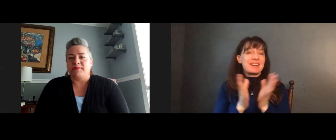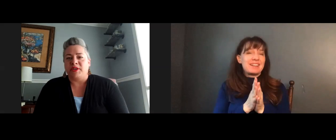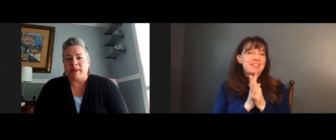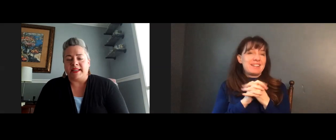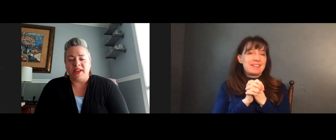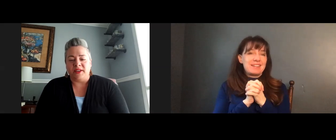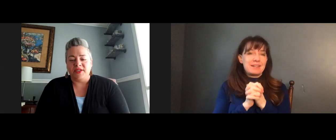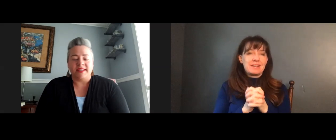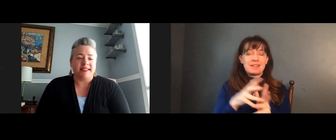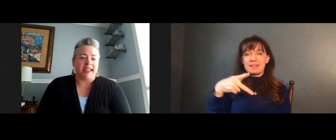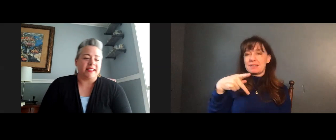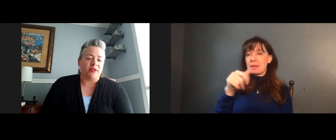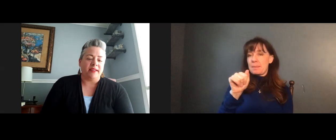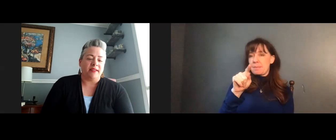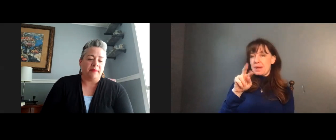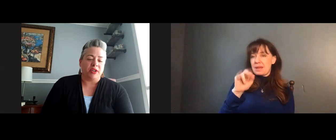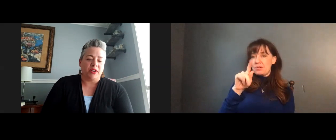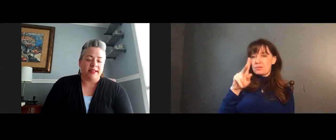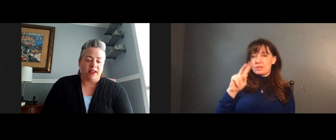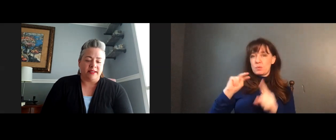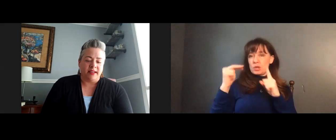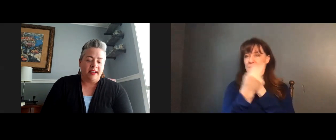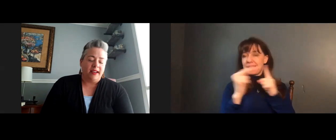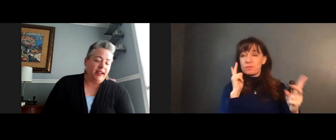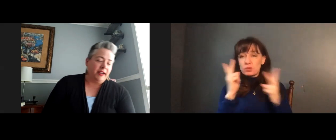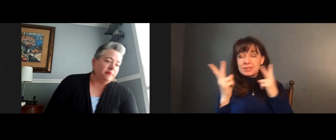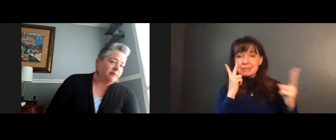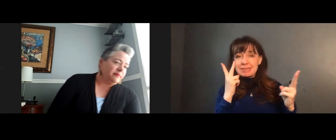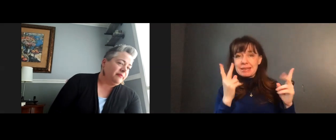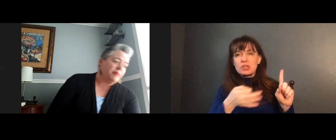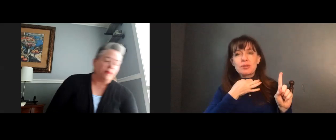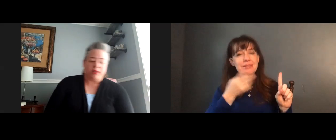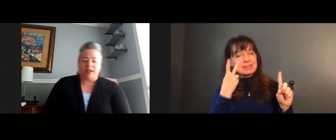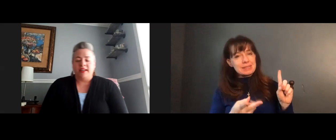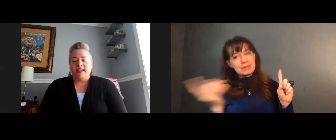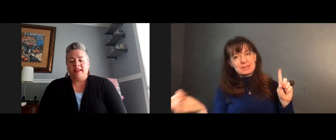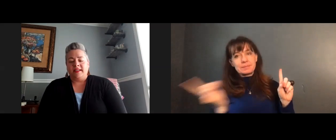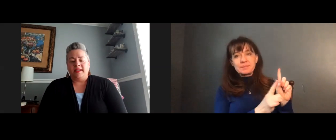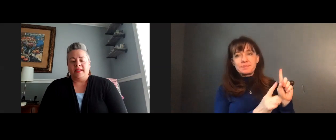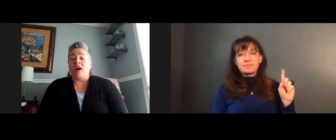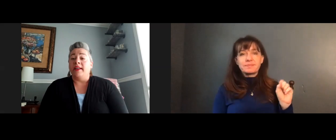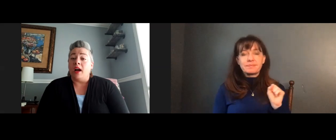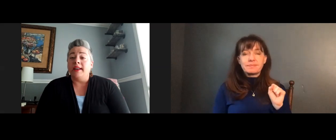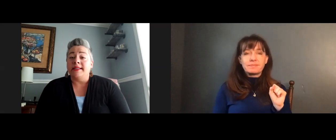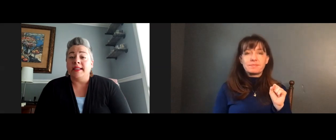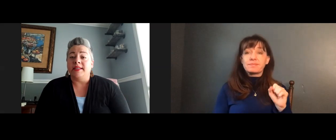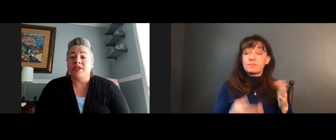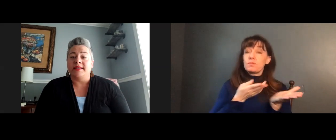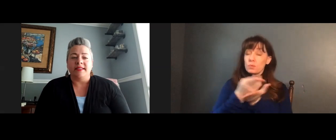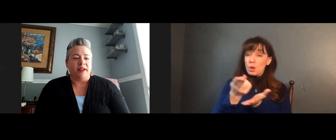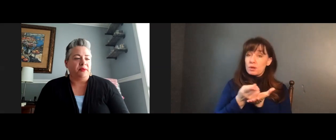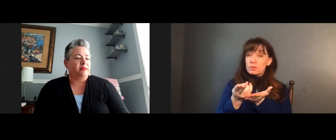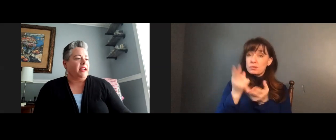patrick's perspective here in just a second too i i'm curious on um come here patrick on honestly